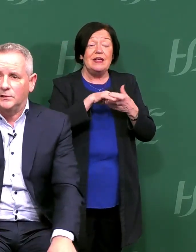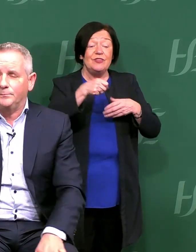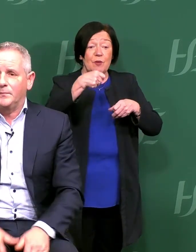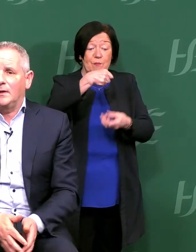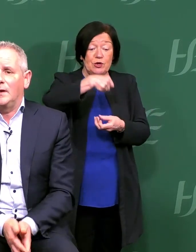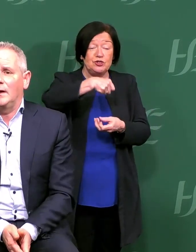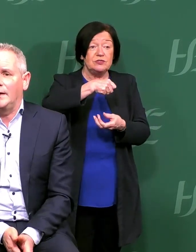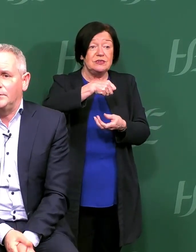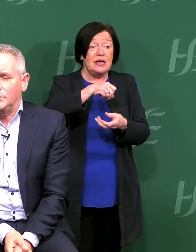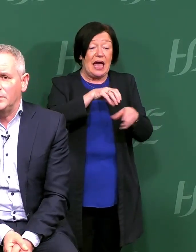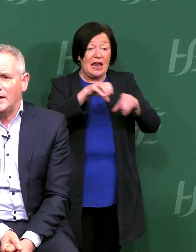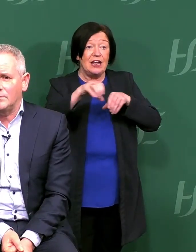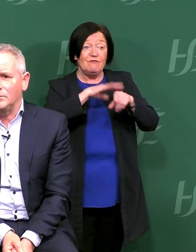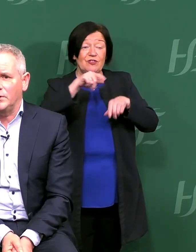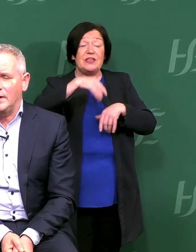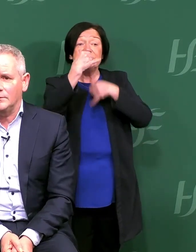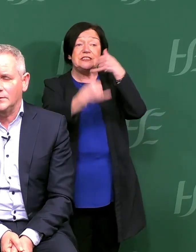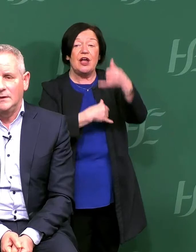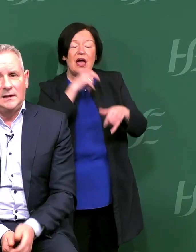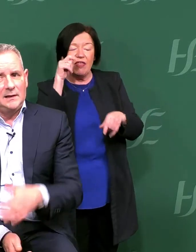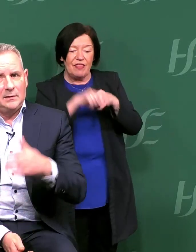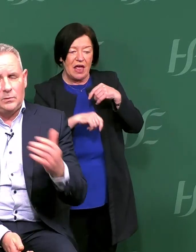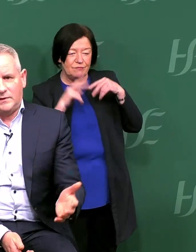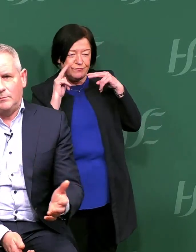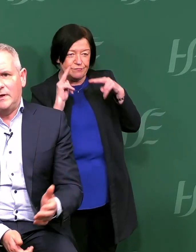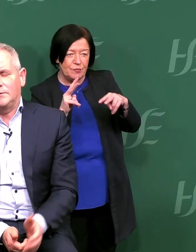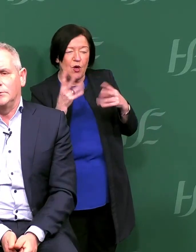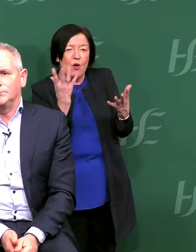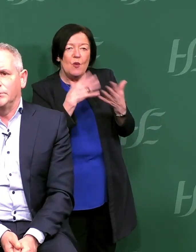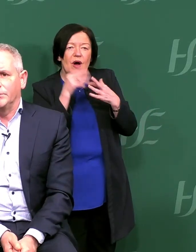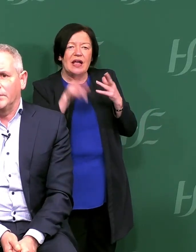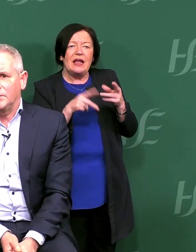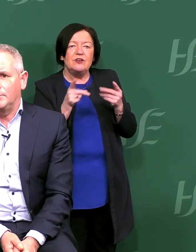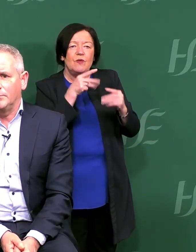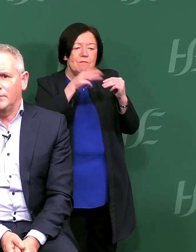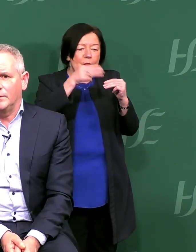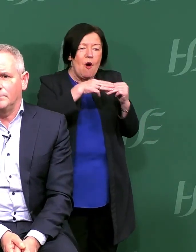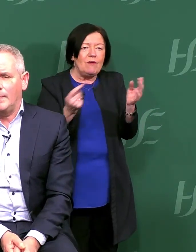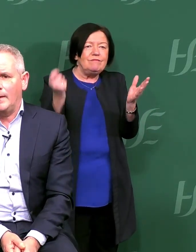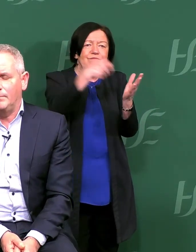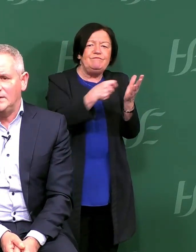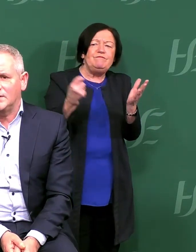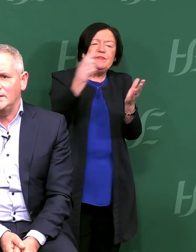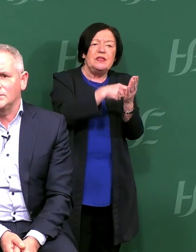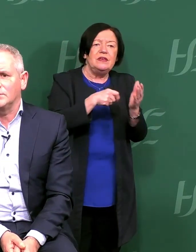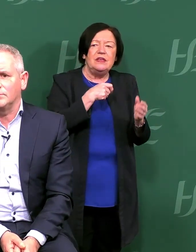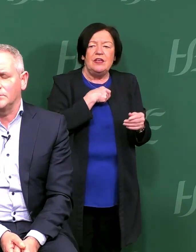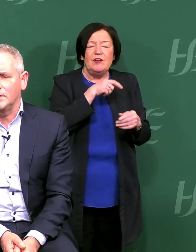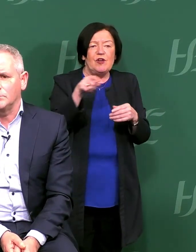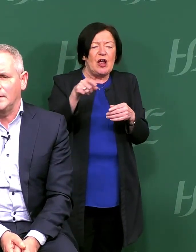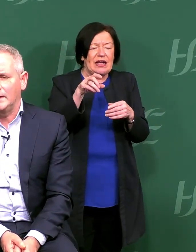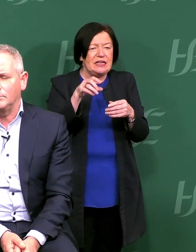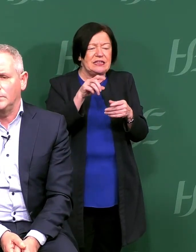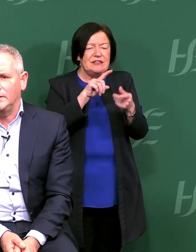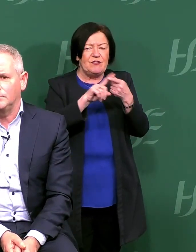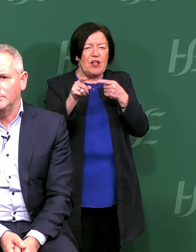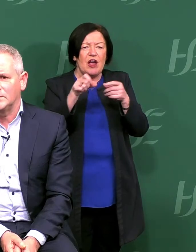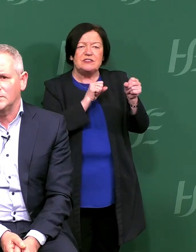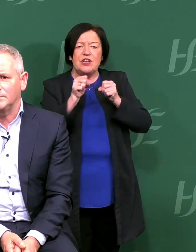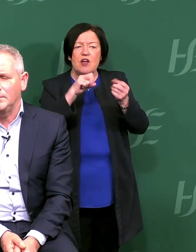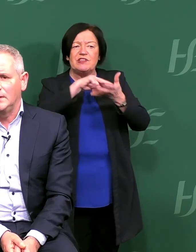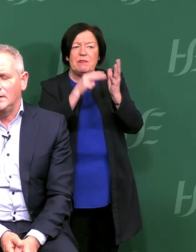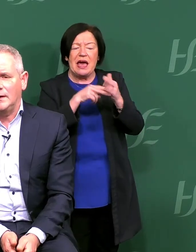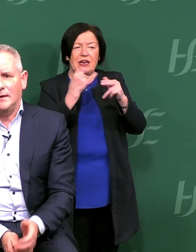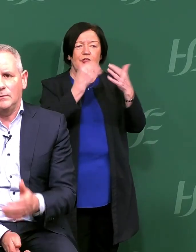for this year. And in doing that, looking at what can we get done further on top of our base case for our service plan within the